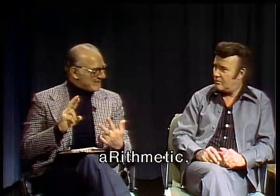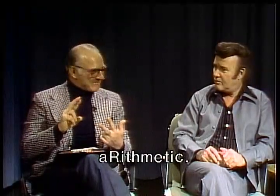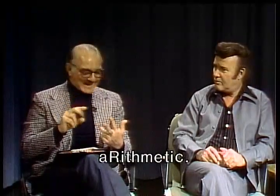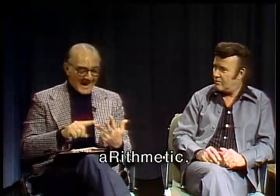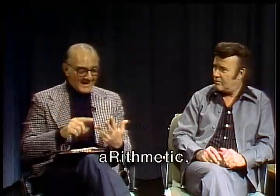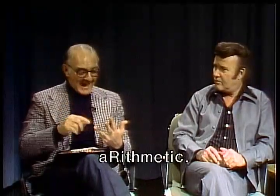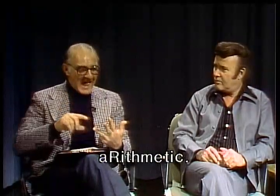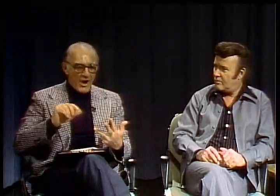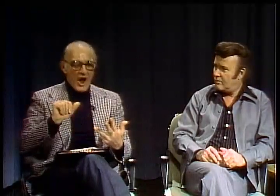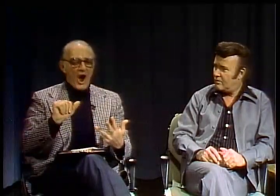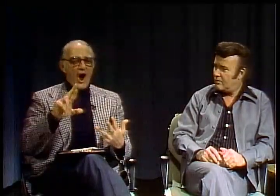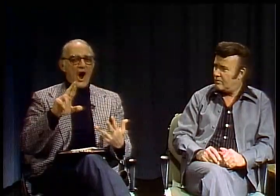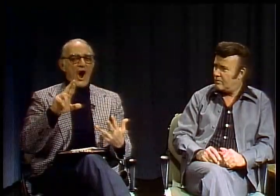arithmetic, and now